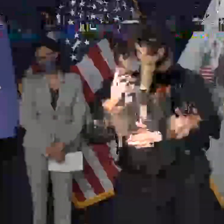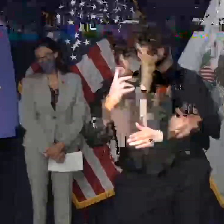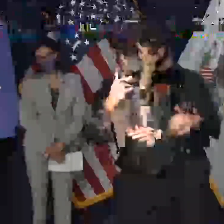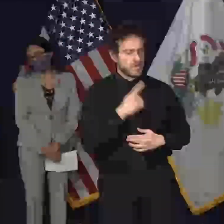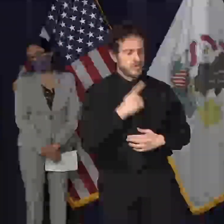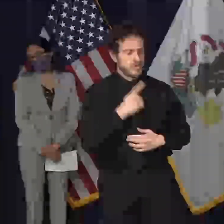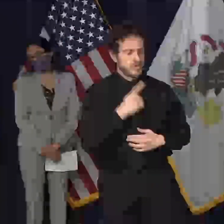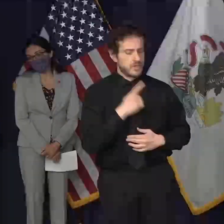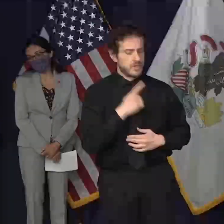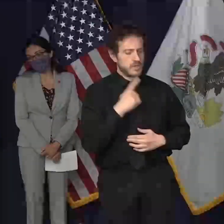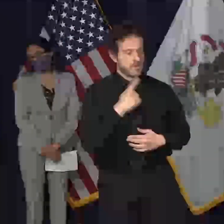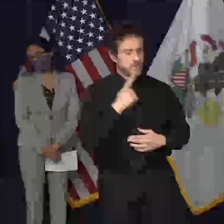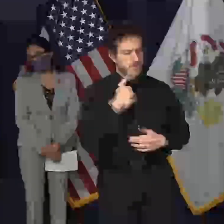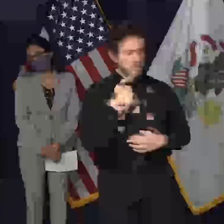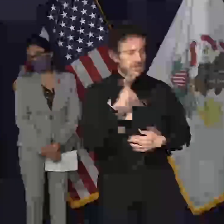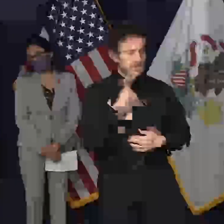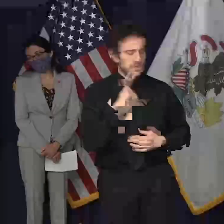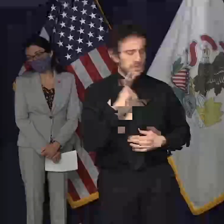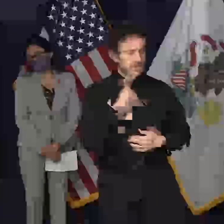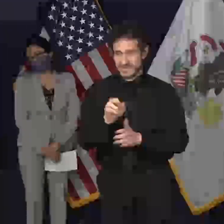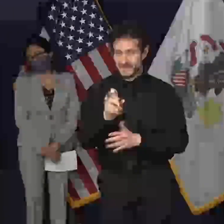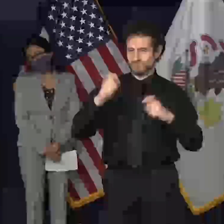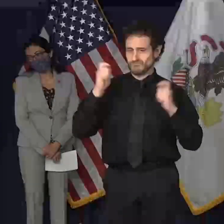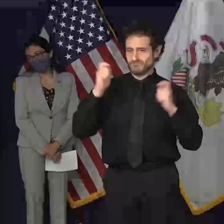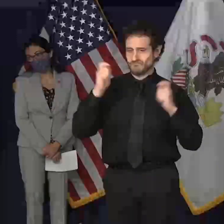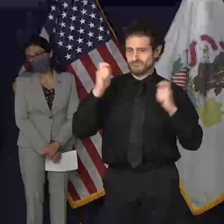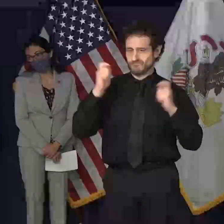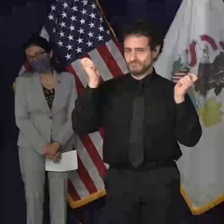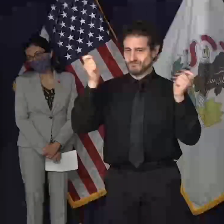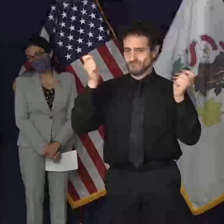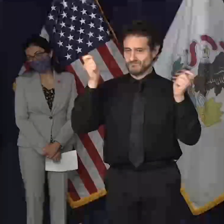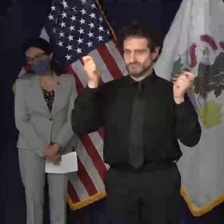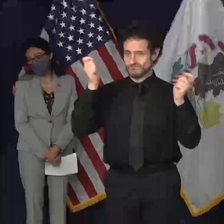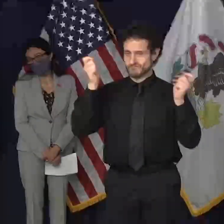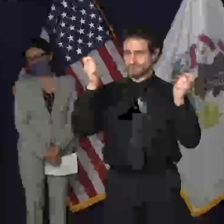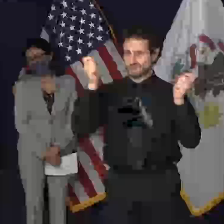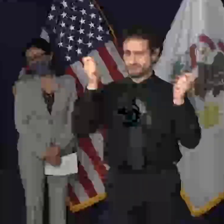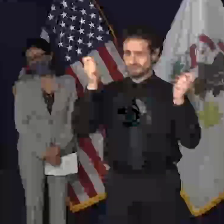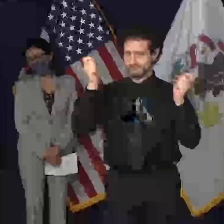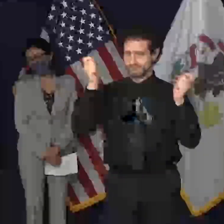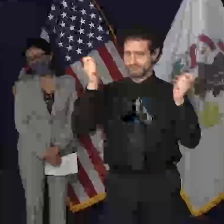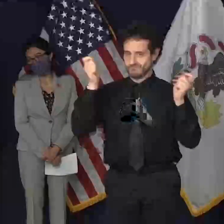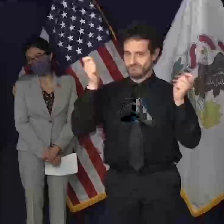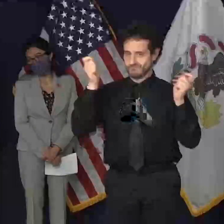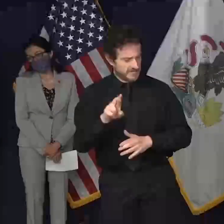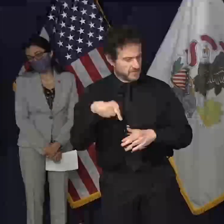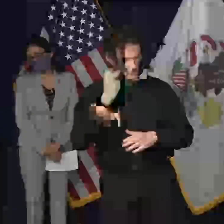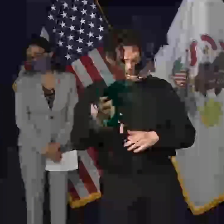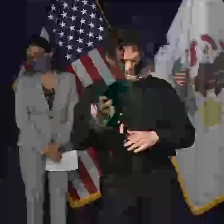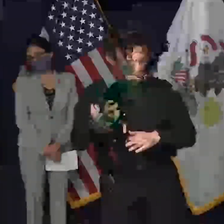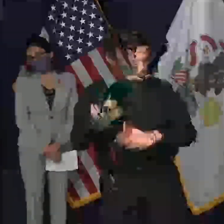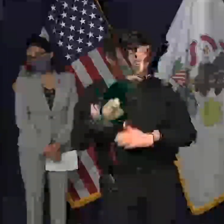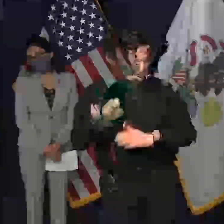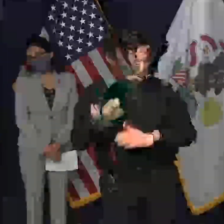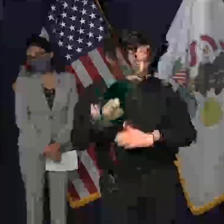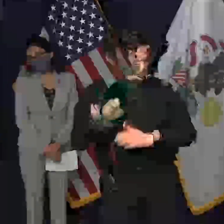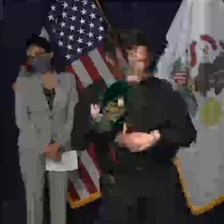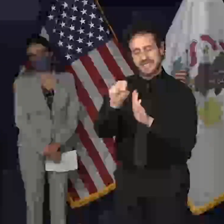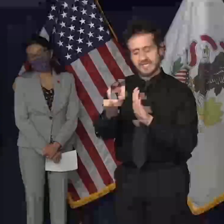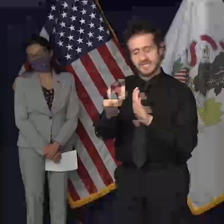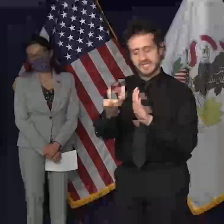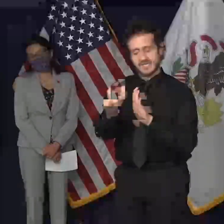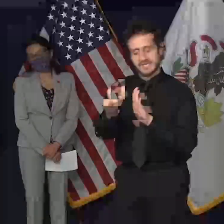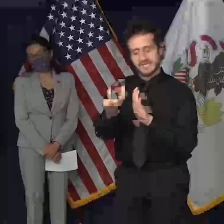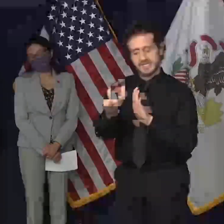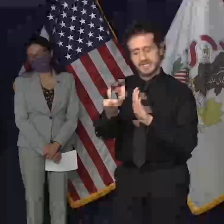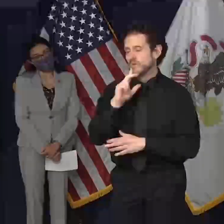your own criteria, is there any realistic way to consider holding the fair this year? I think it's highly unlikely that we'll be able to hold our